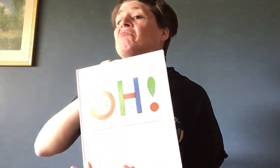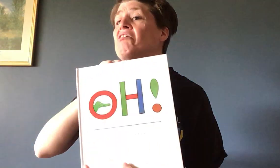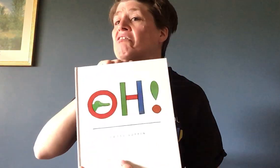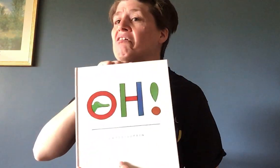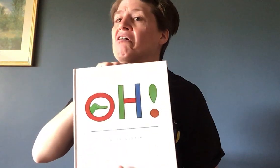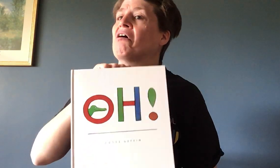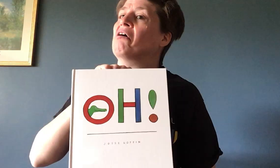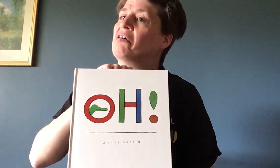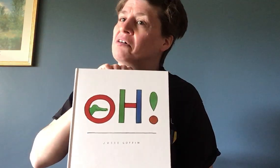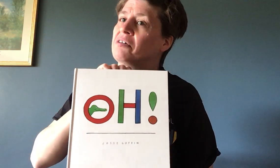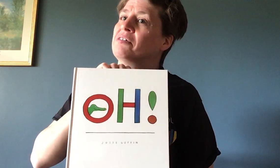Oh,